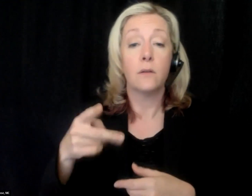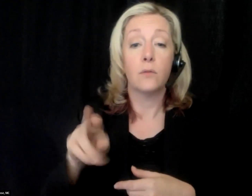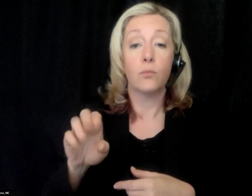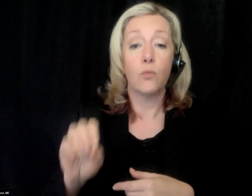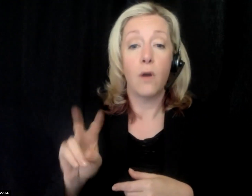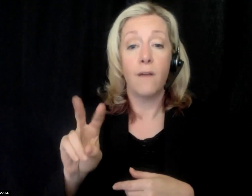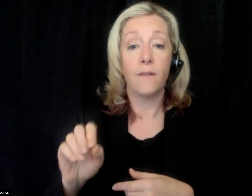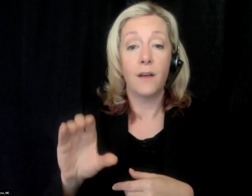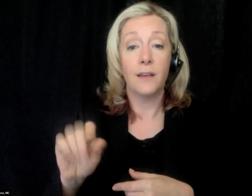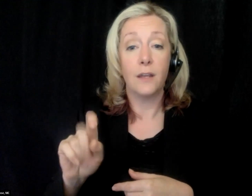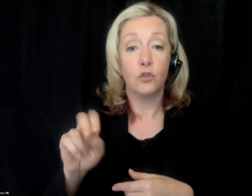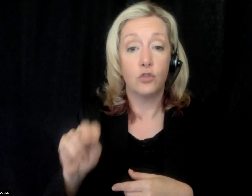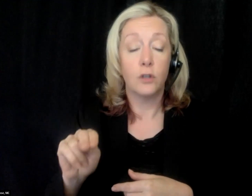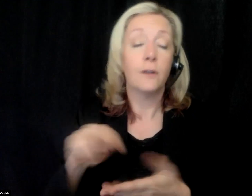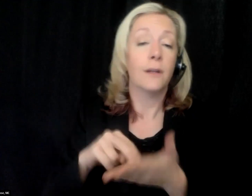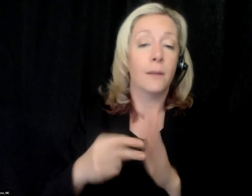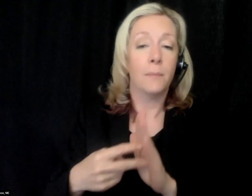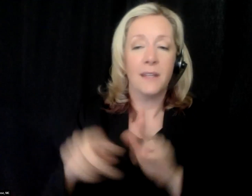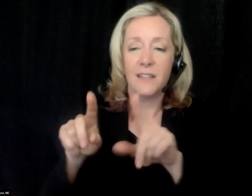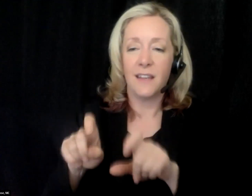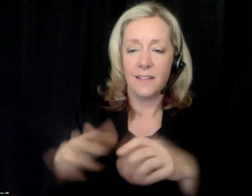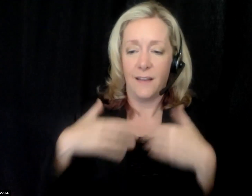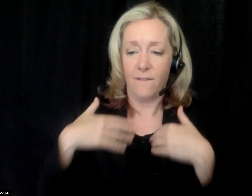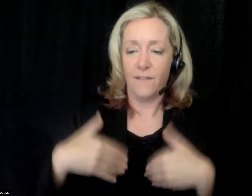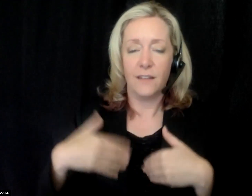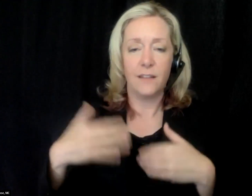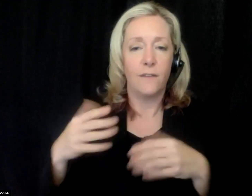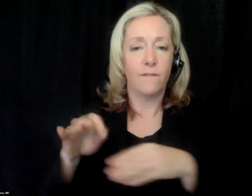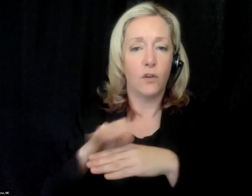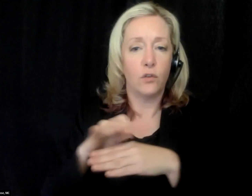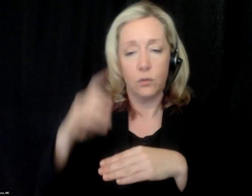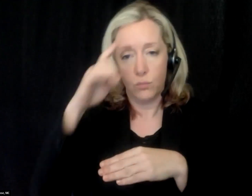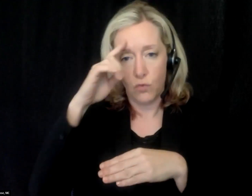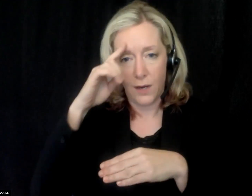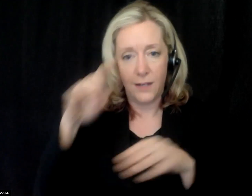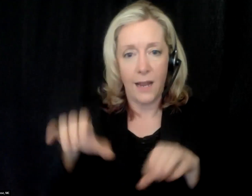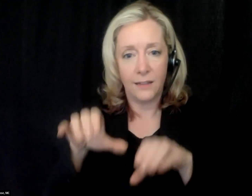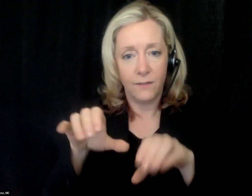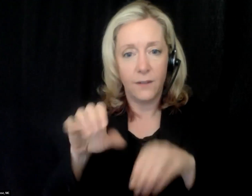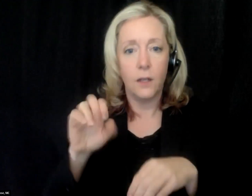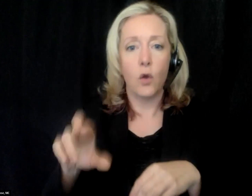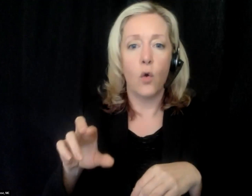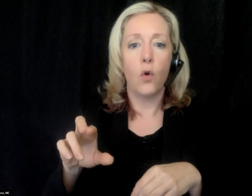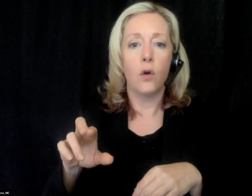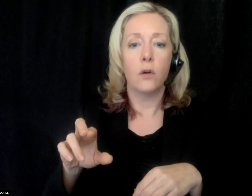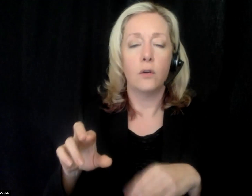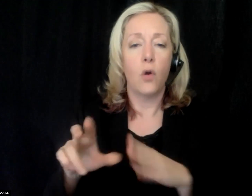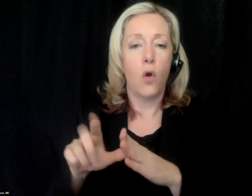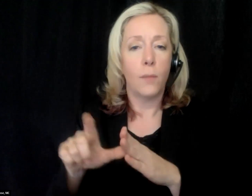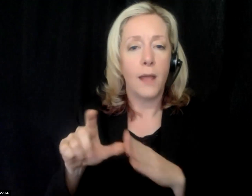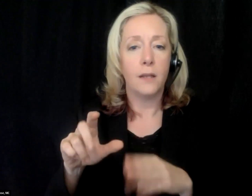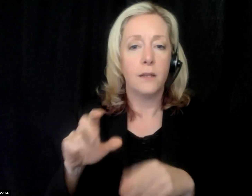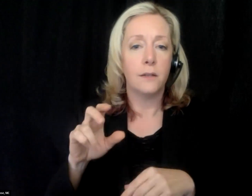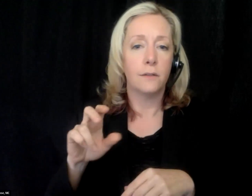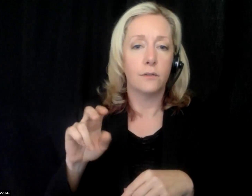where we're testing some physiological function, whether it's brainwave activity or the autonomic nervous system. And